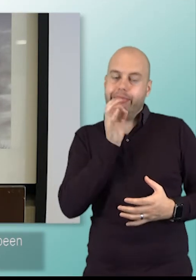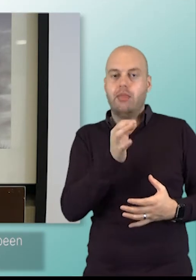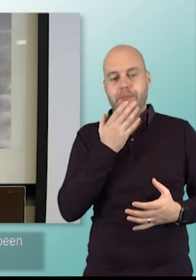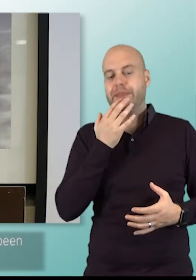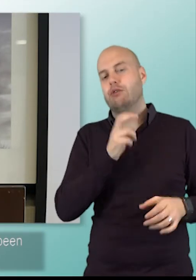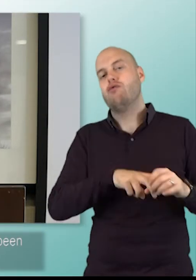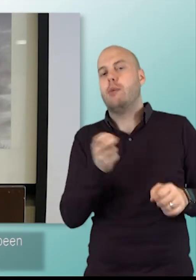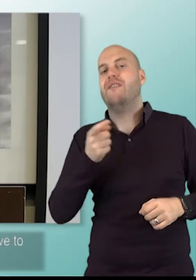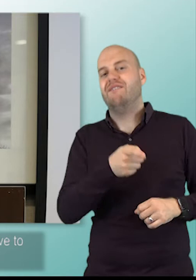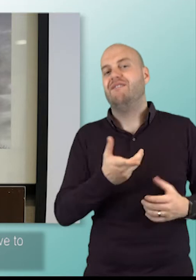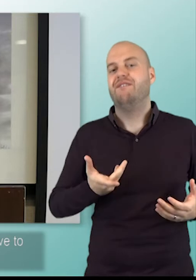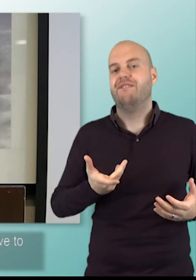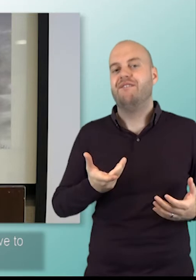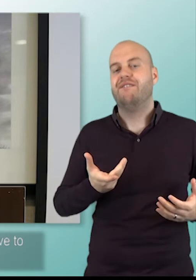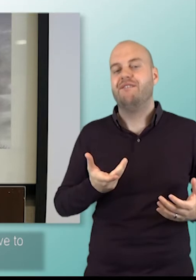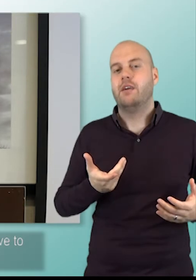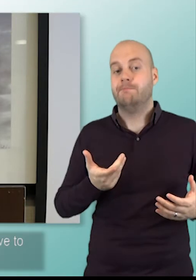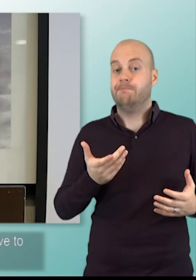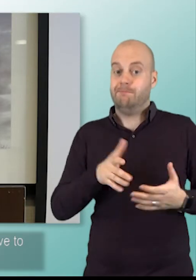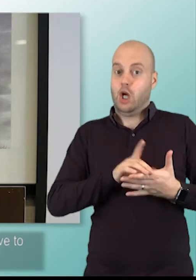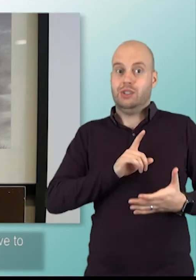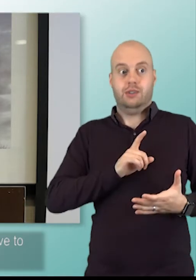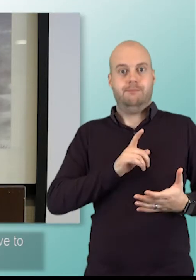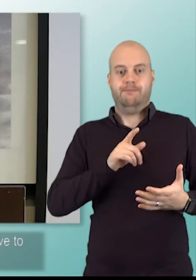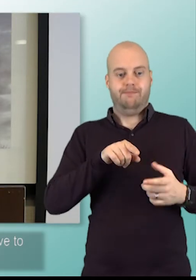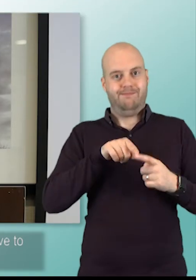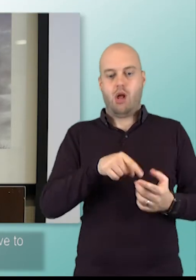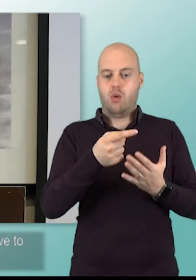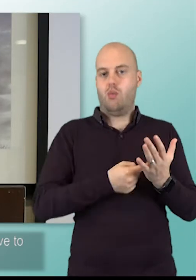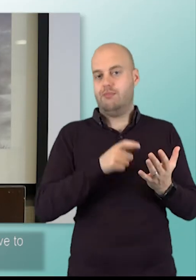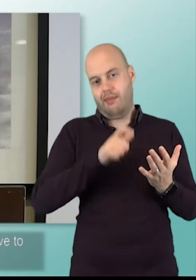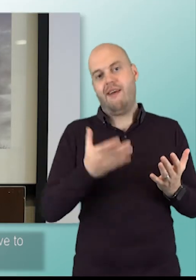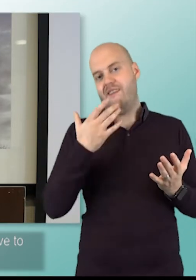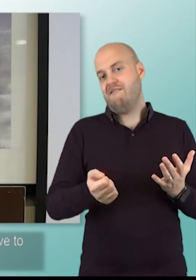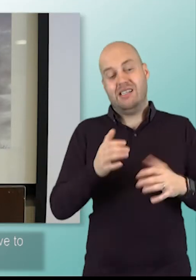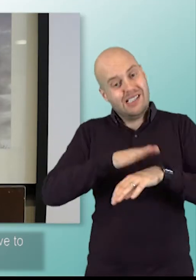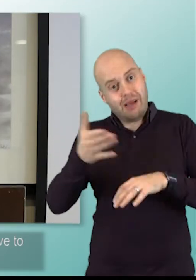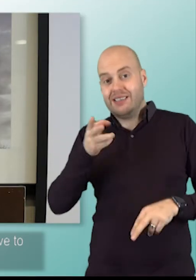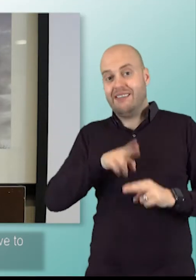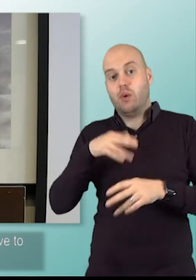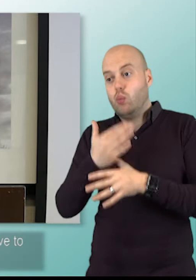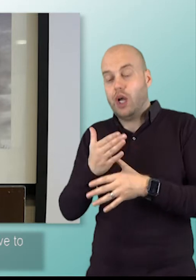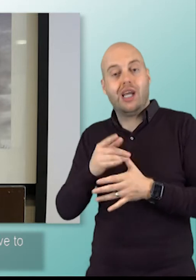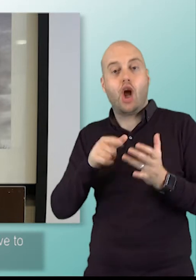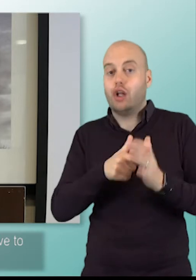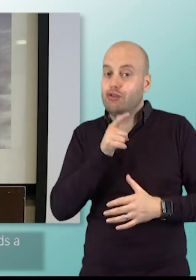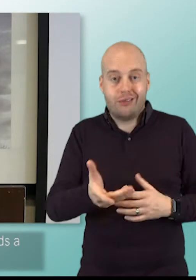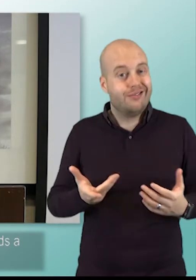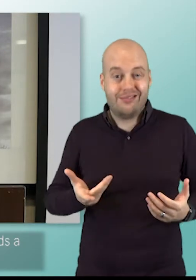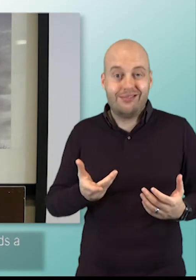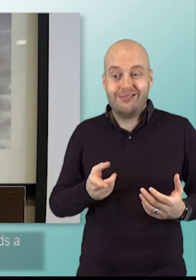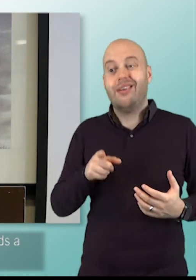been physically working for us, the referral grounds are still met. You still have to make the referral because that removal has